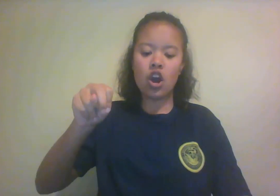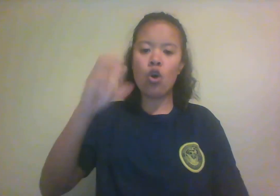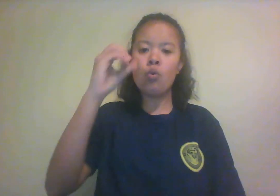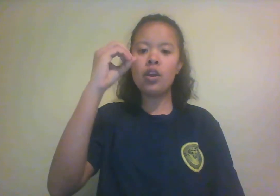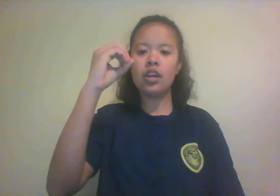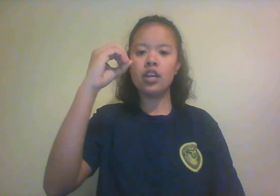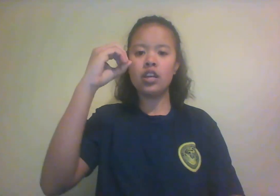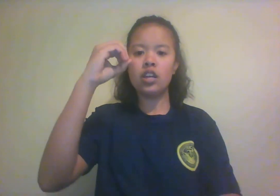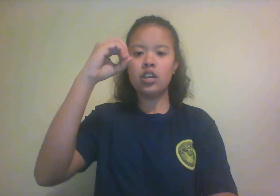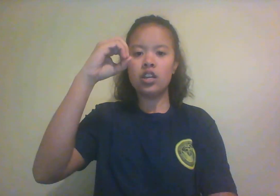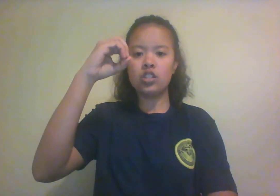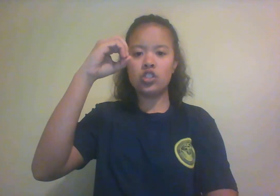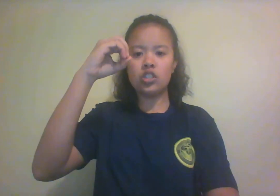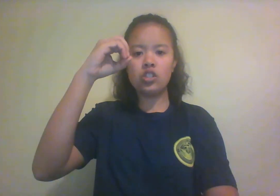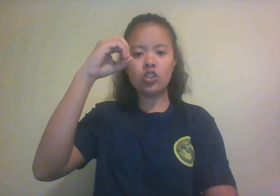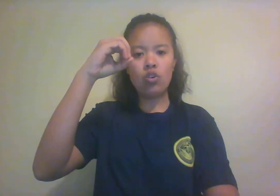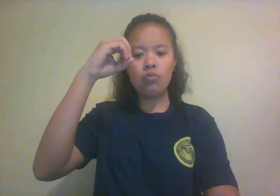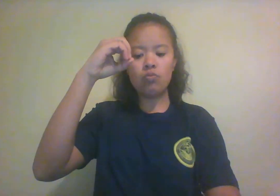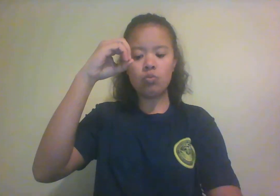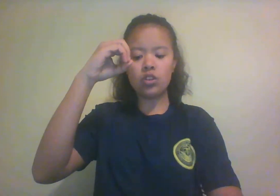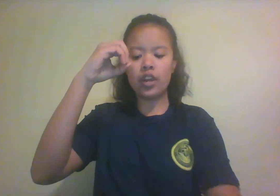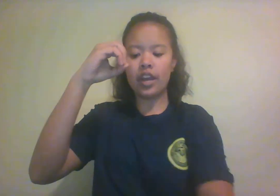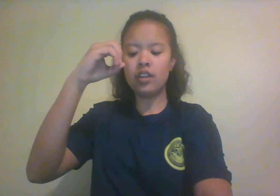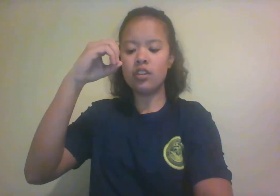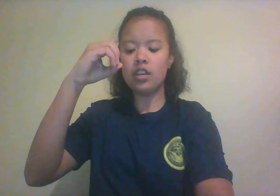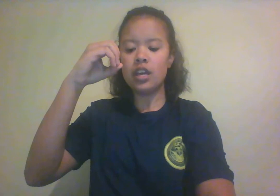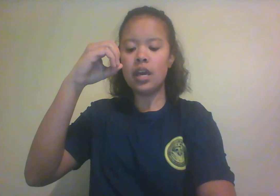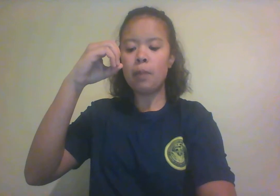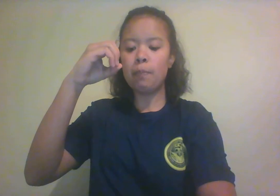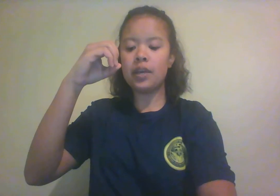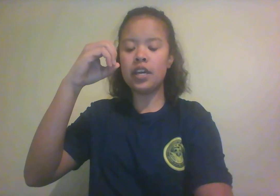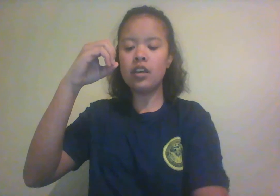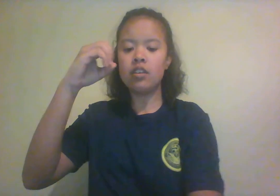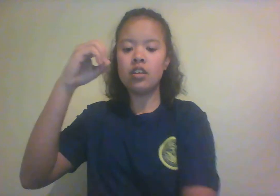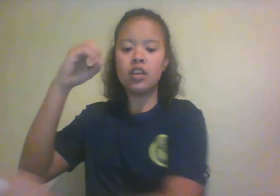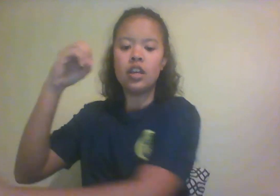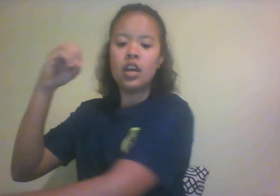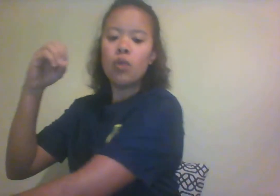O is just a circle with your hand. P,